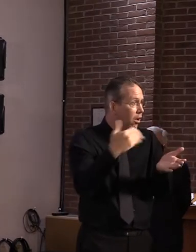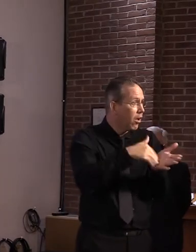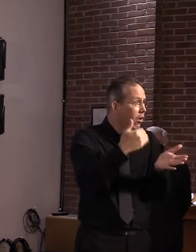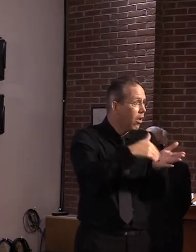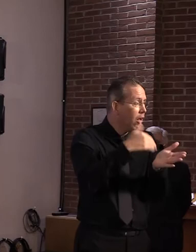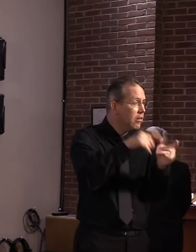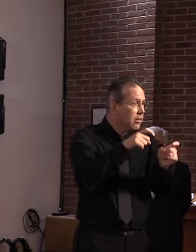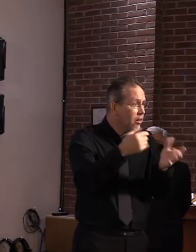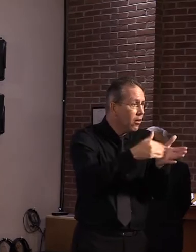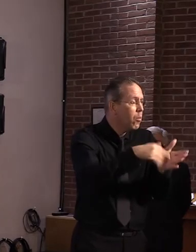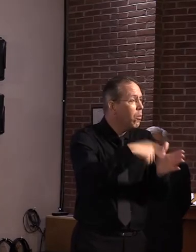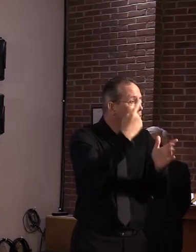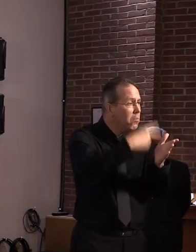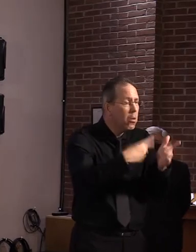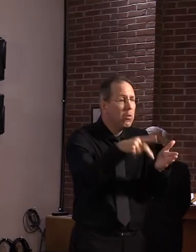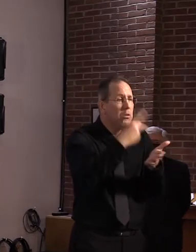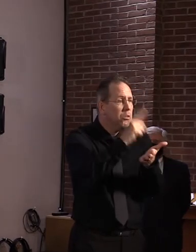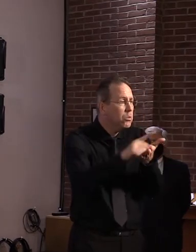see.